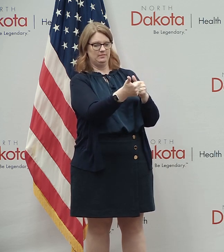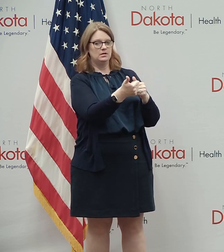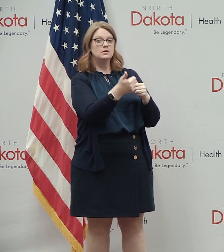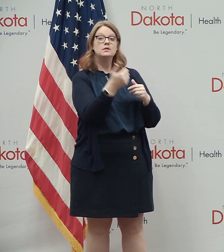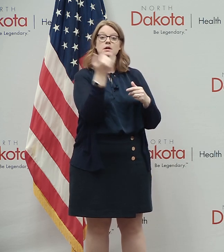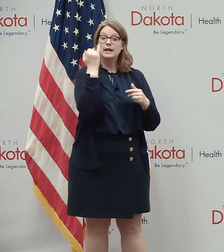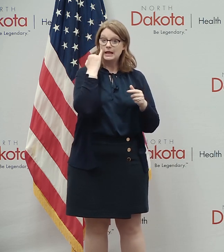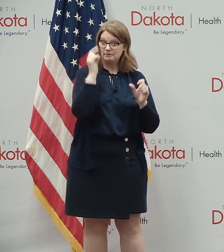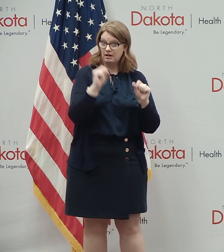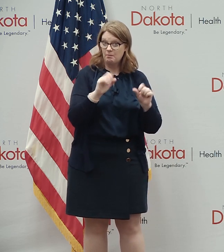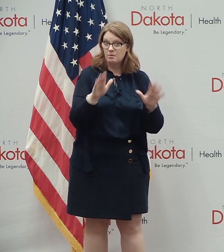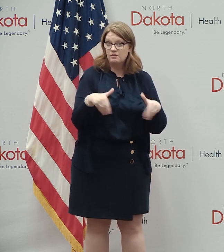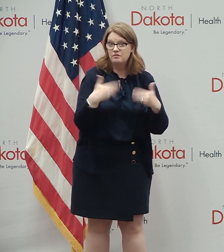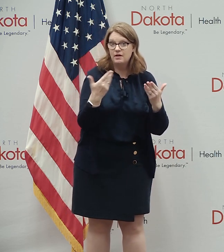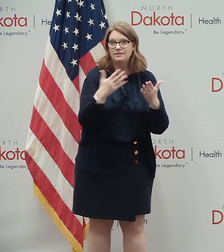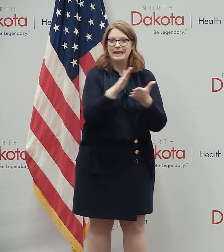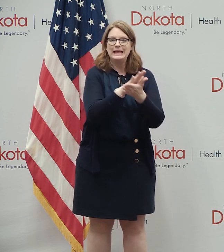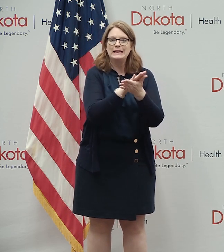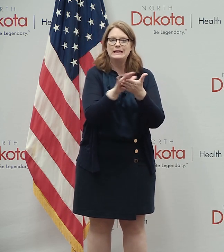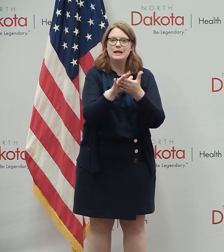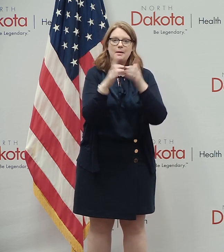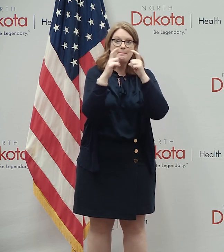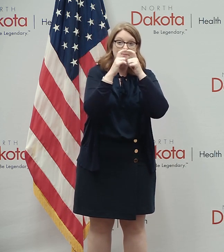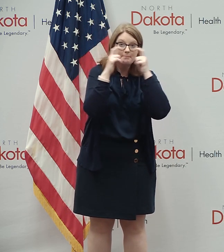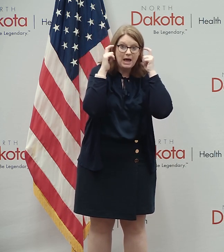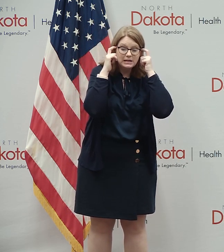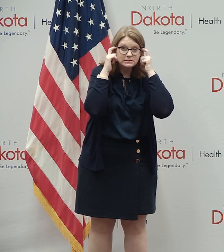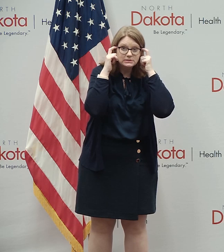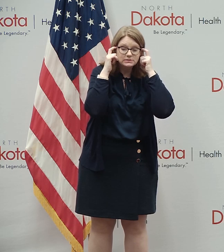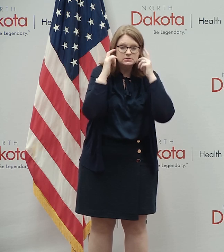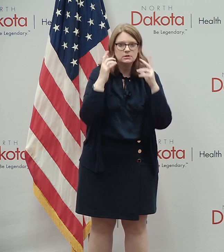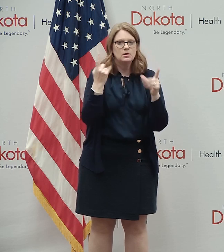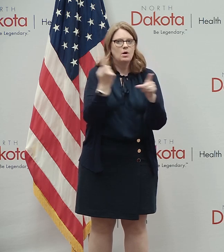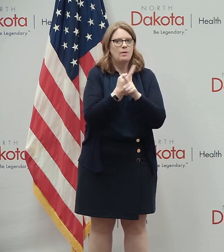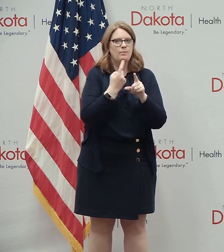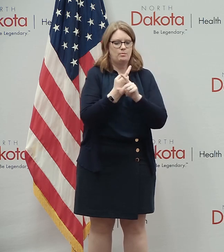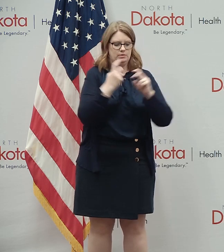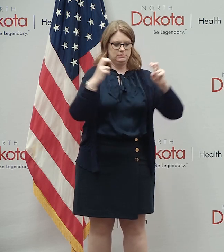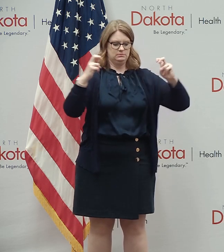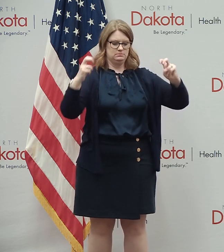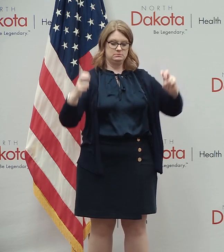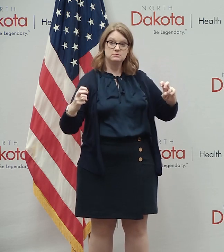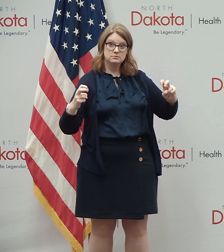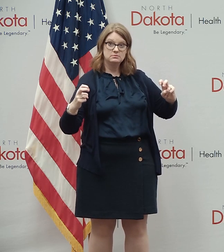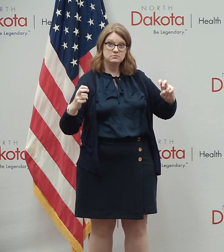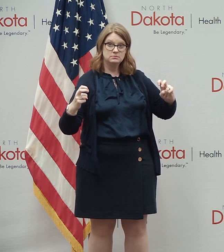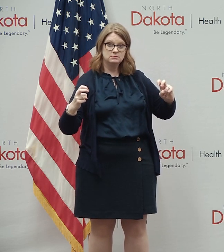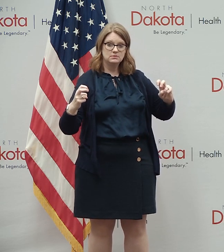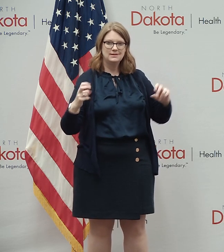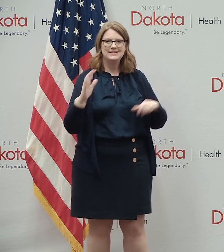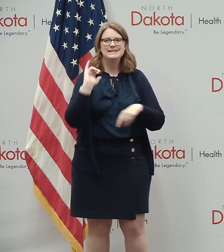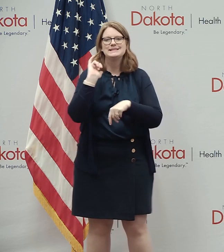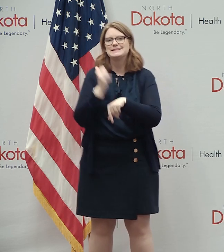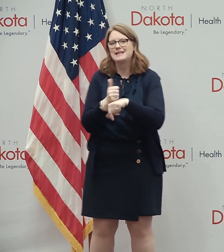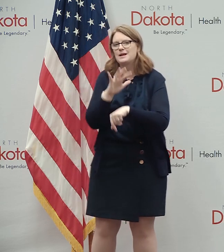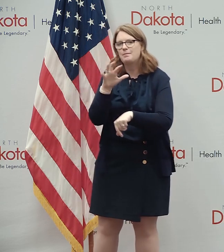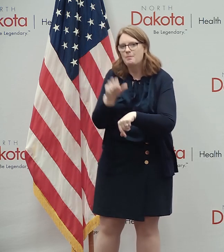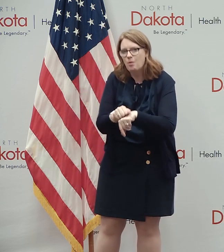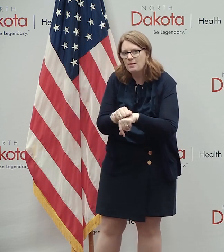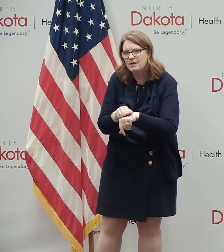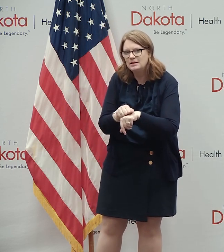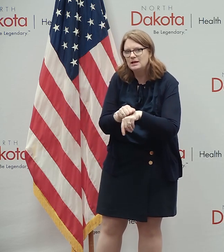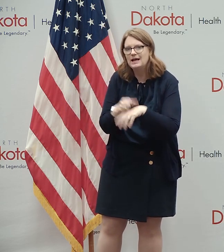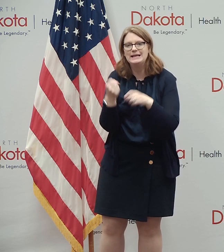provide clean masks, appropriate social distancing, do it by appointment, and provide a